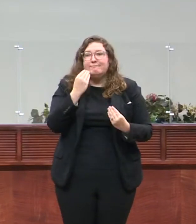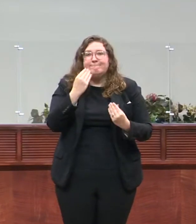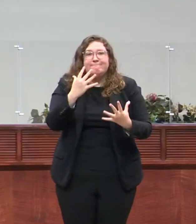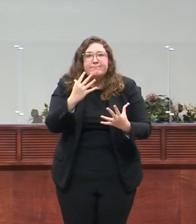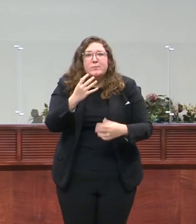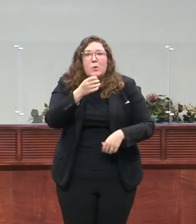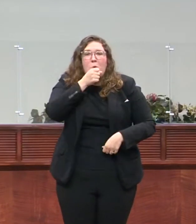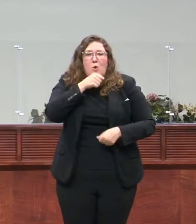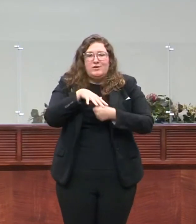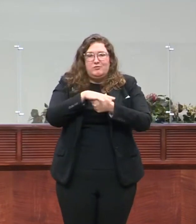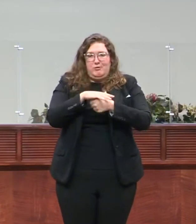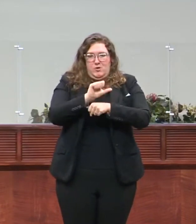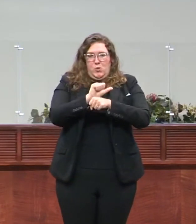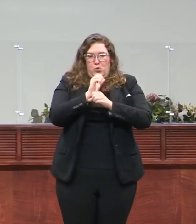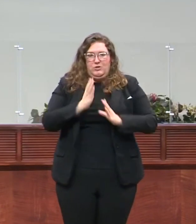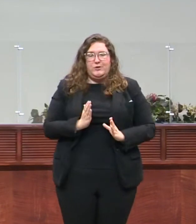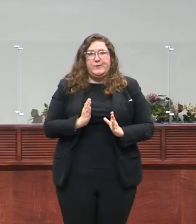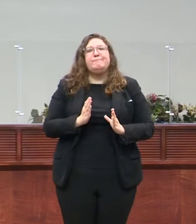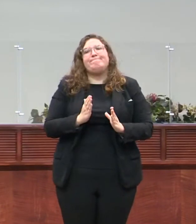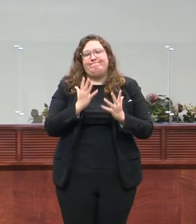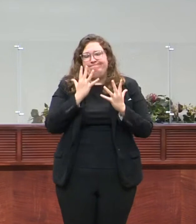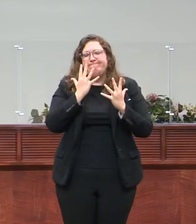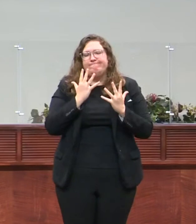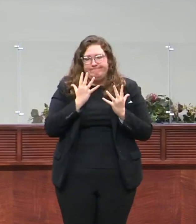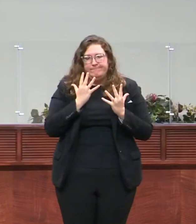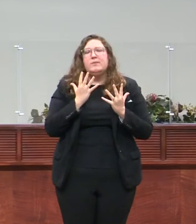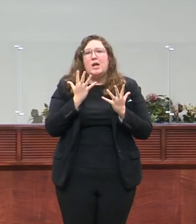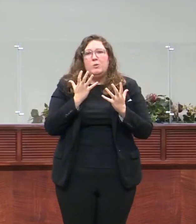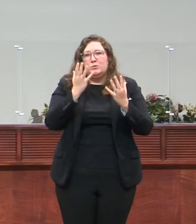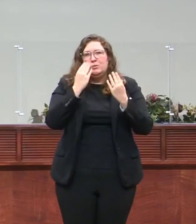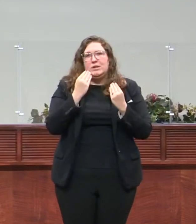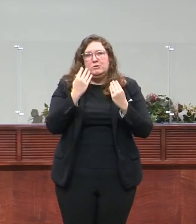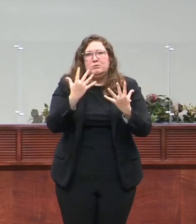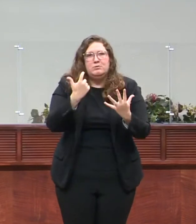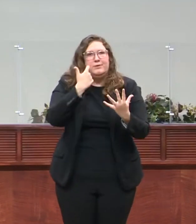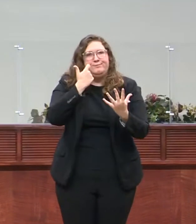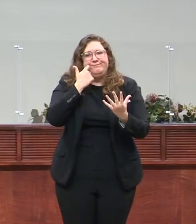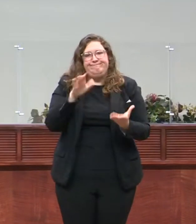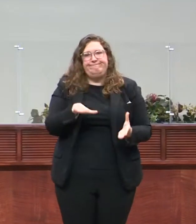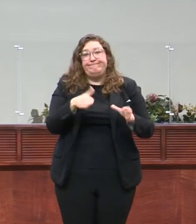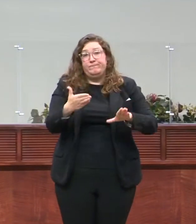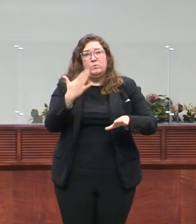employee, sadly, I have to report, died from COVID-19.